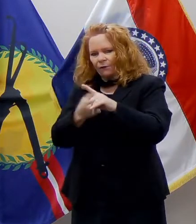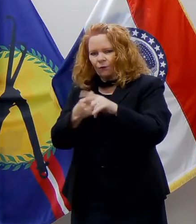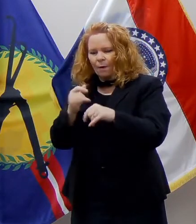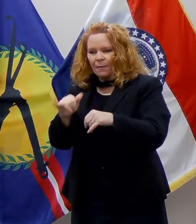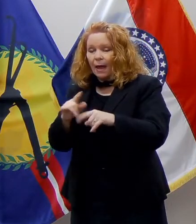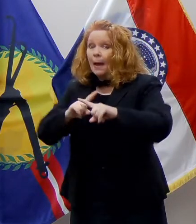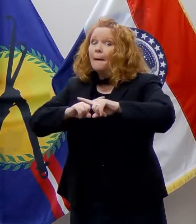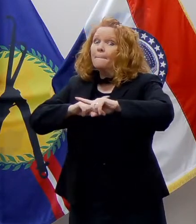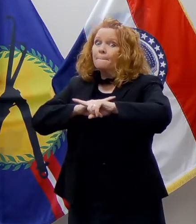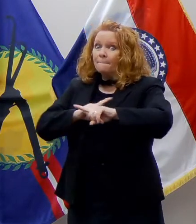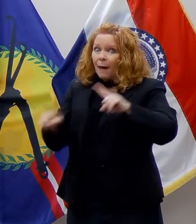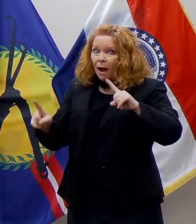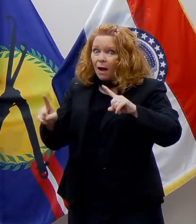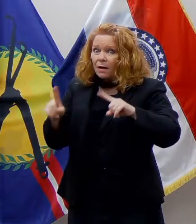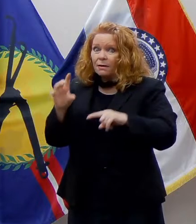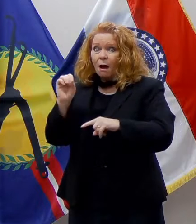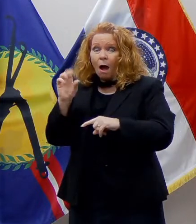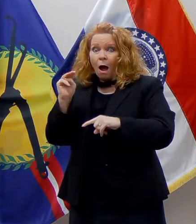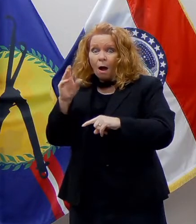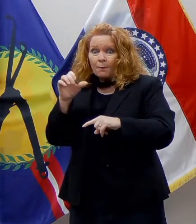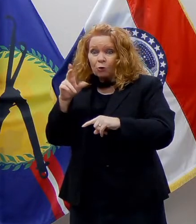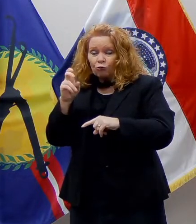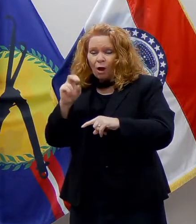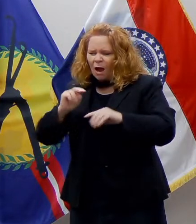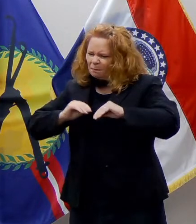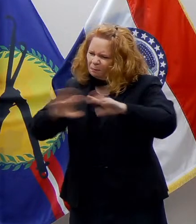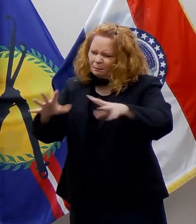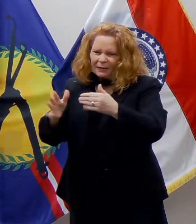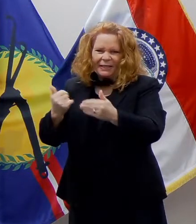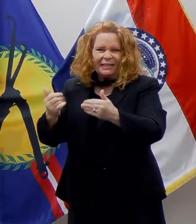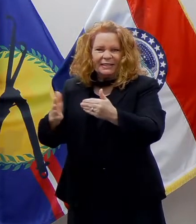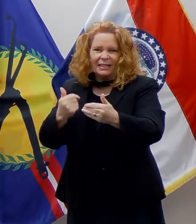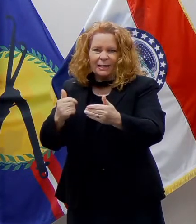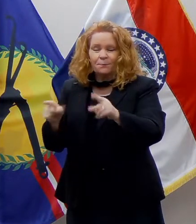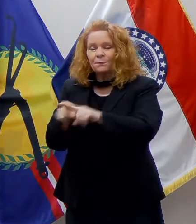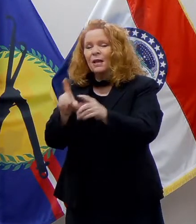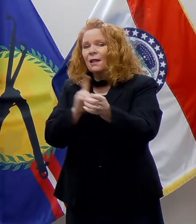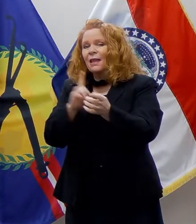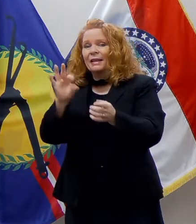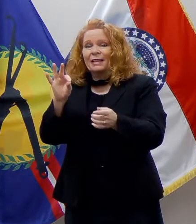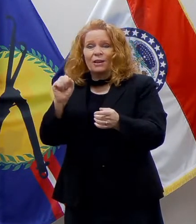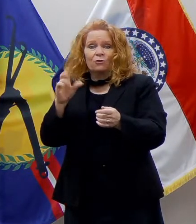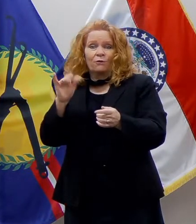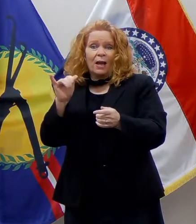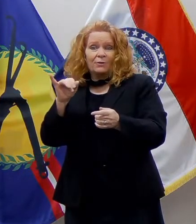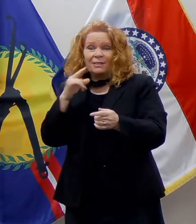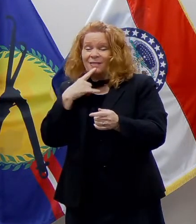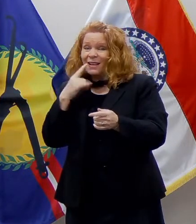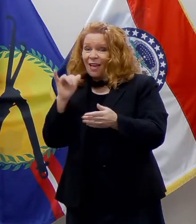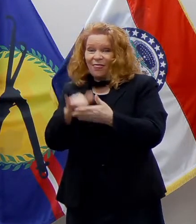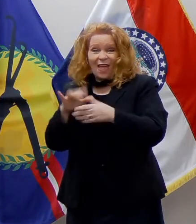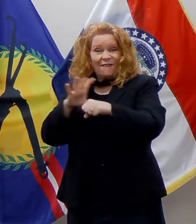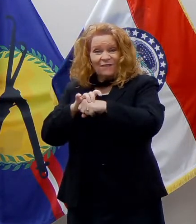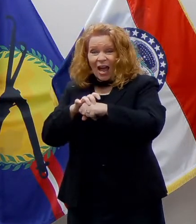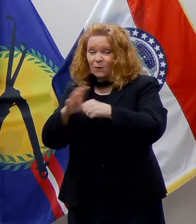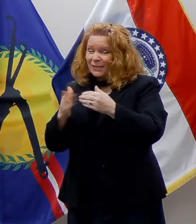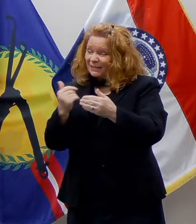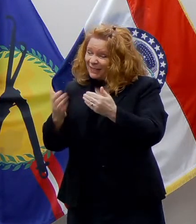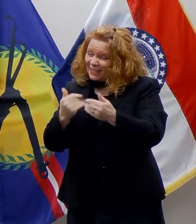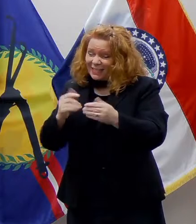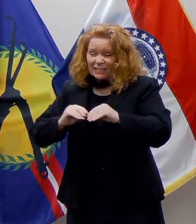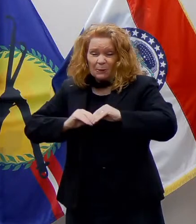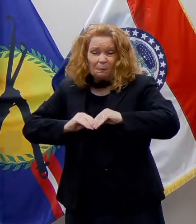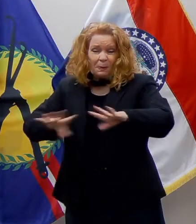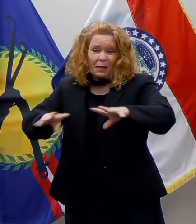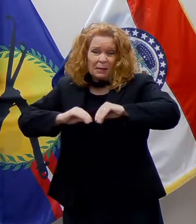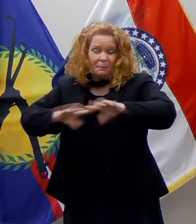transmissibility of it is worrisome, and as Dr. Fauci said, we have a virus that is much, much more transmissible,